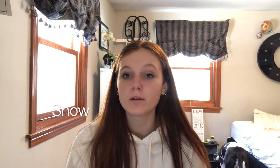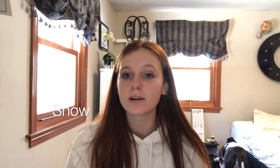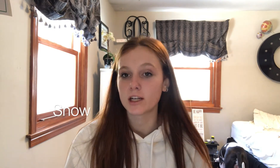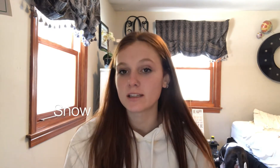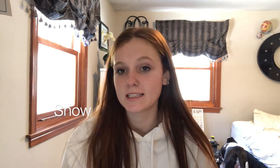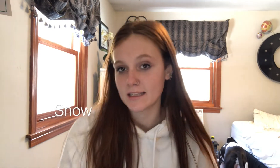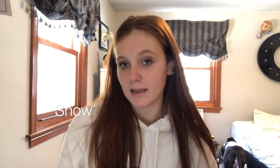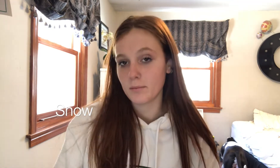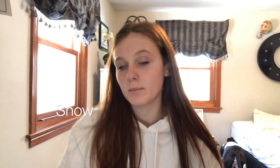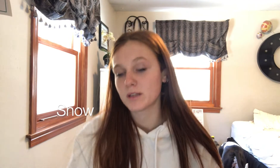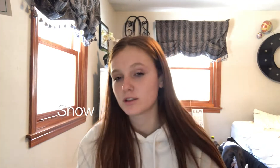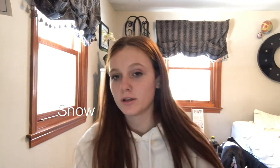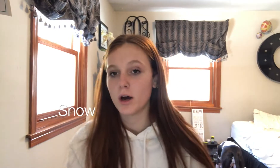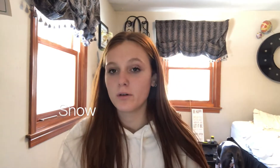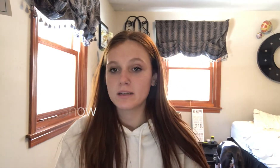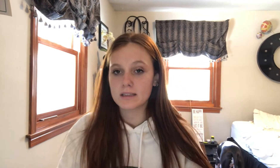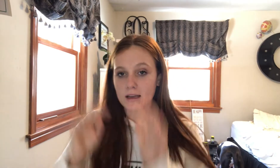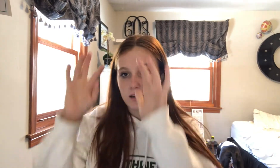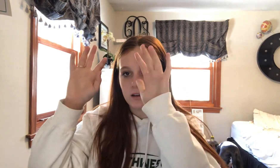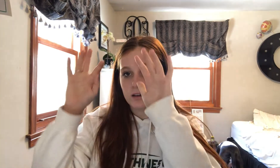are the same, but snow is like,